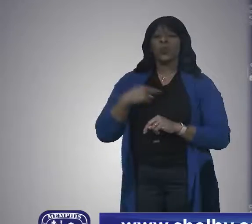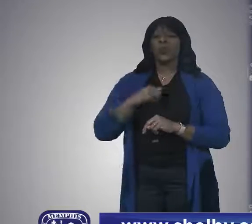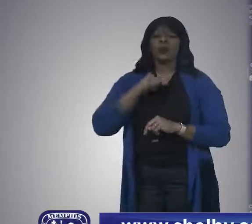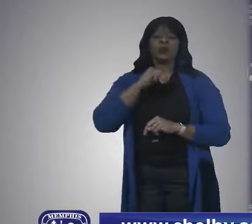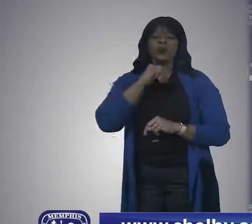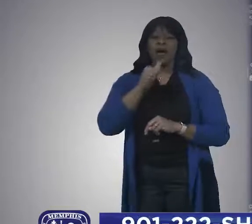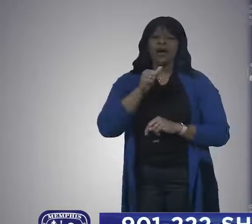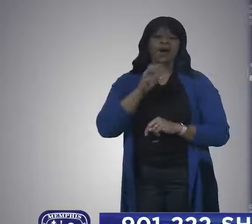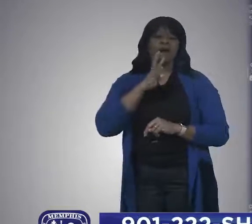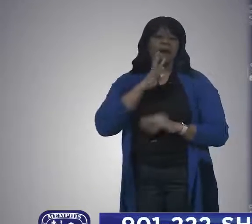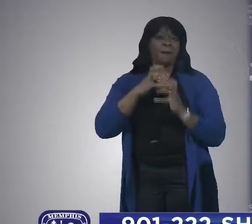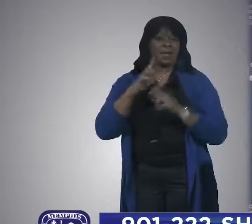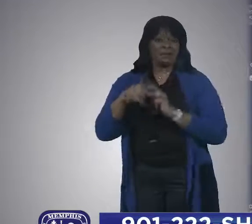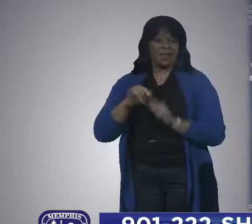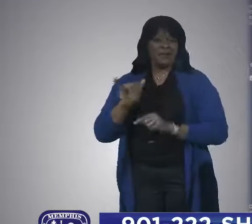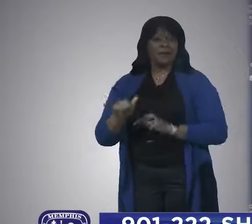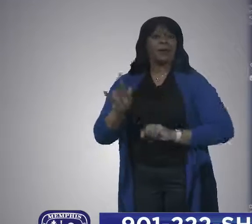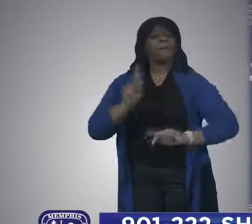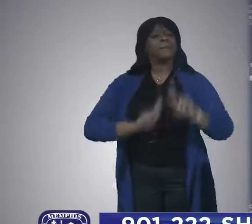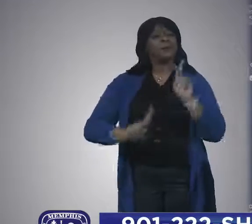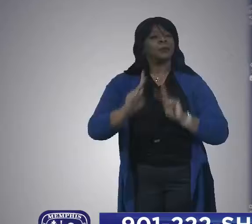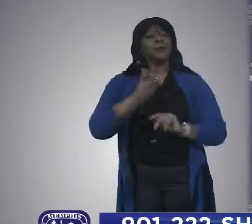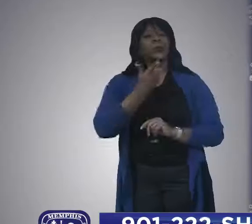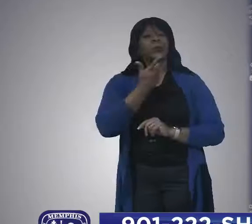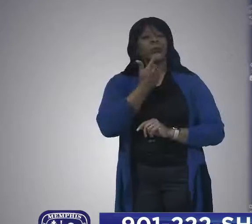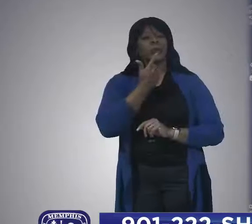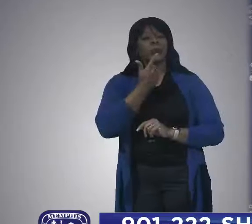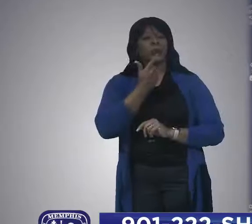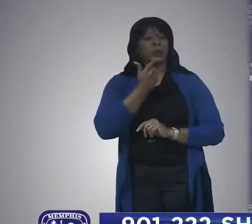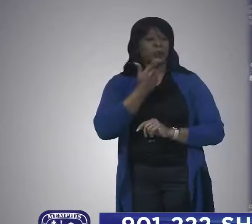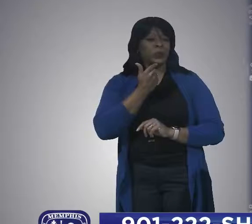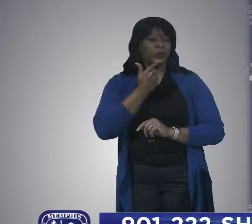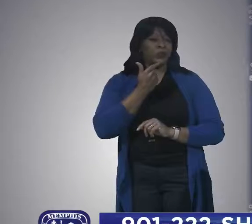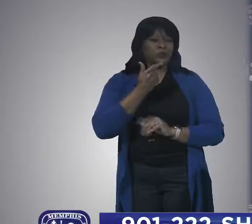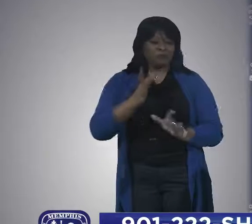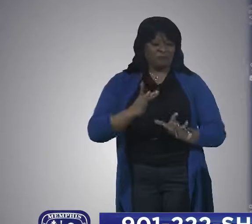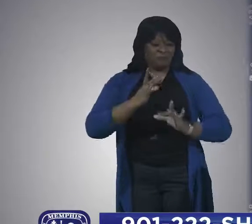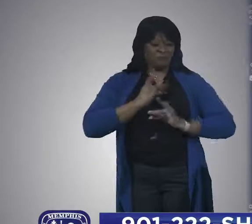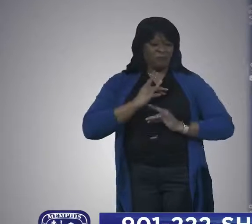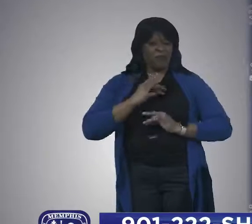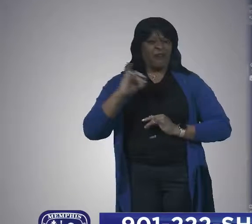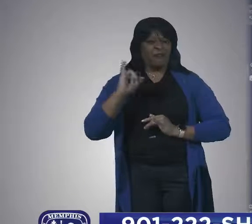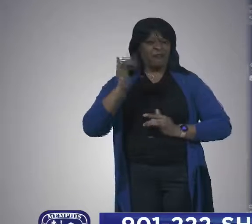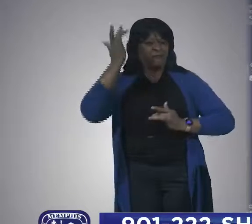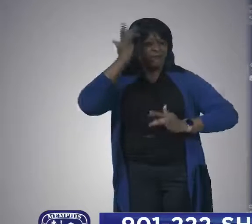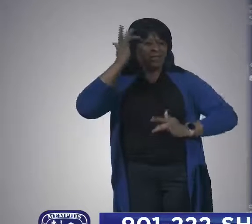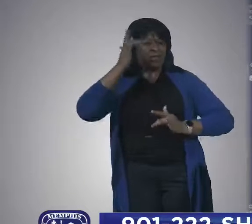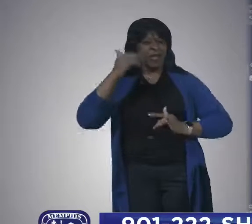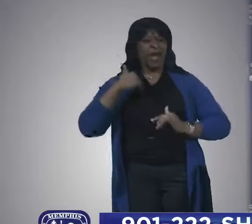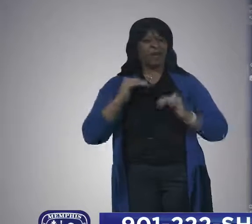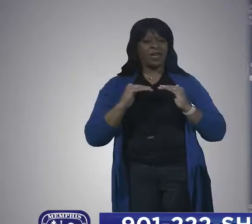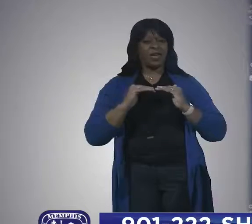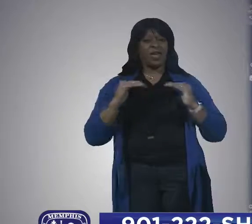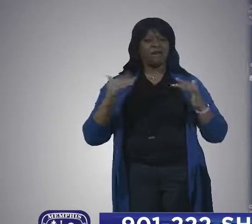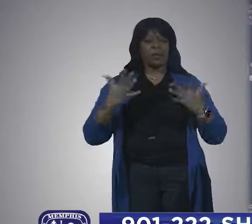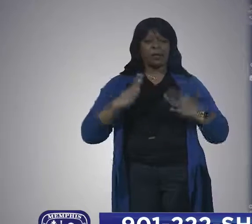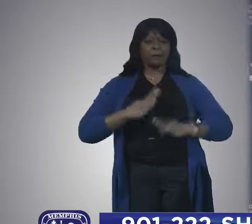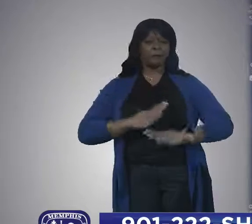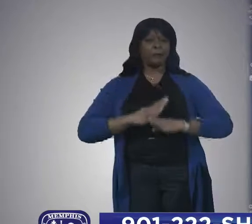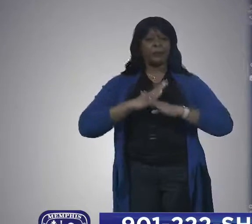talk much about is that people who have gotten infected have some level of